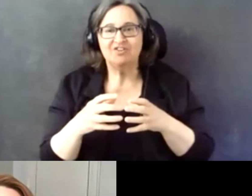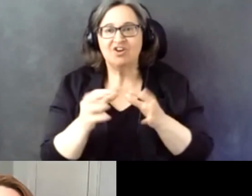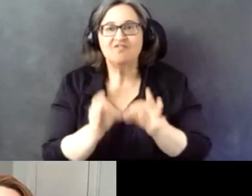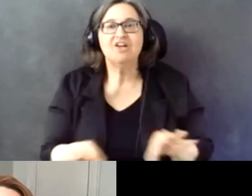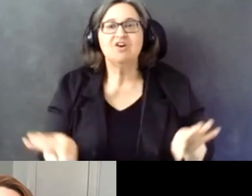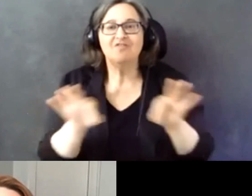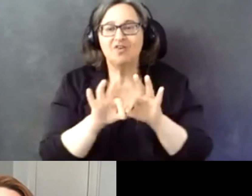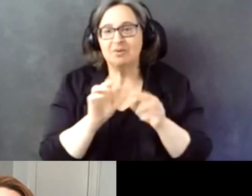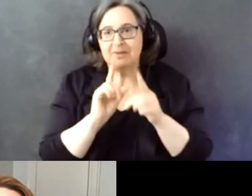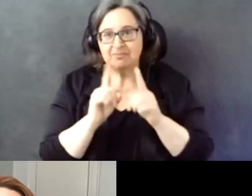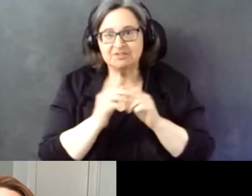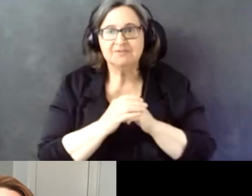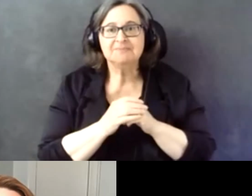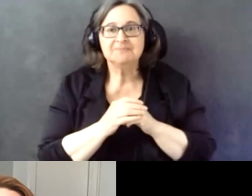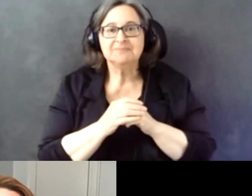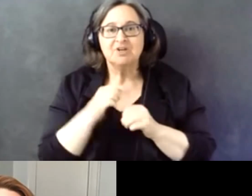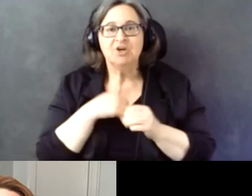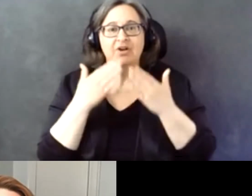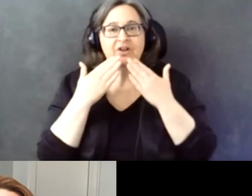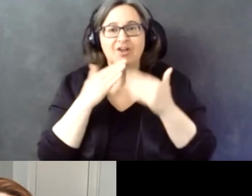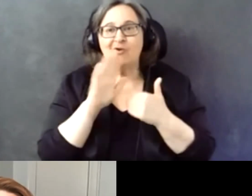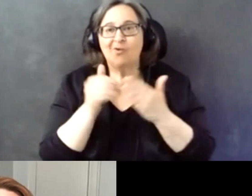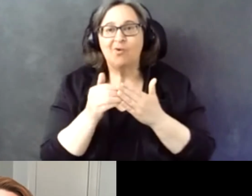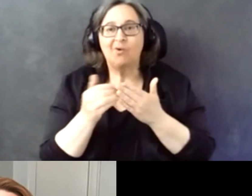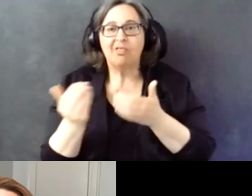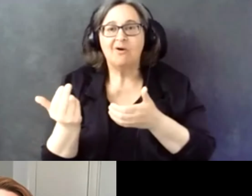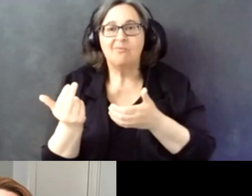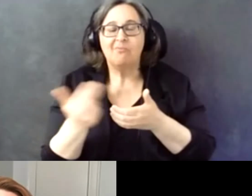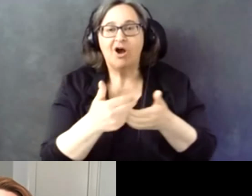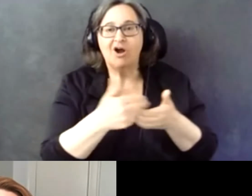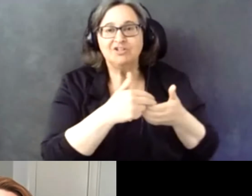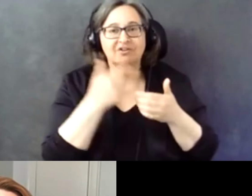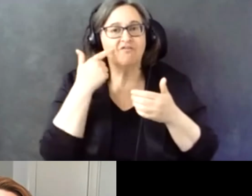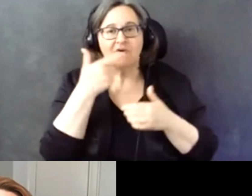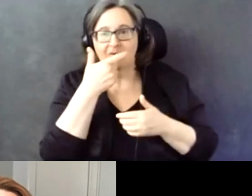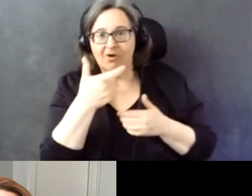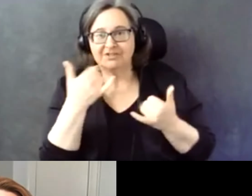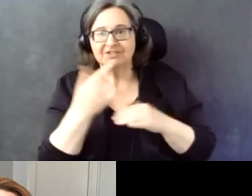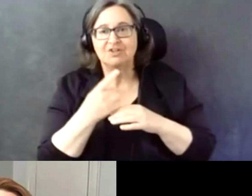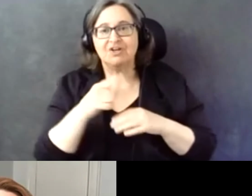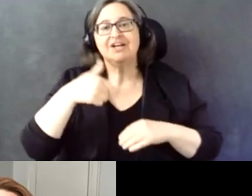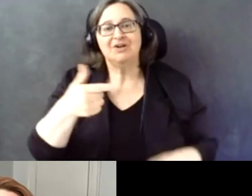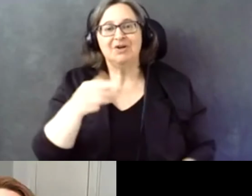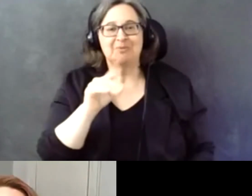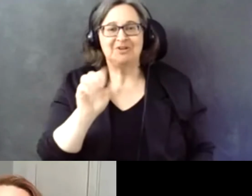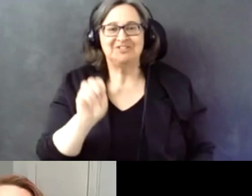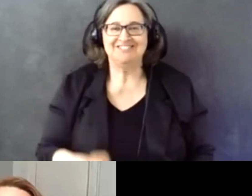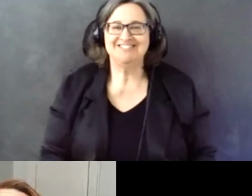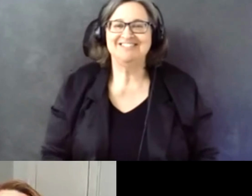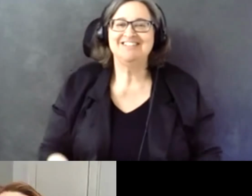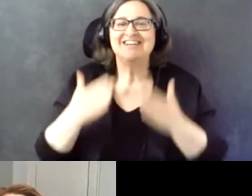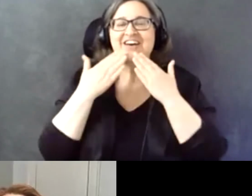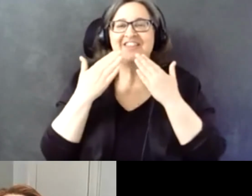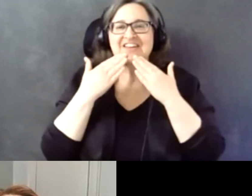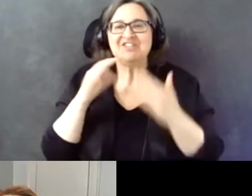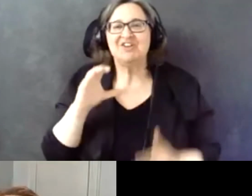important conversation and i'd like to thank all the participants for joining us today i'll turn it over to you thanks so